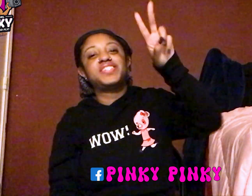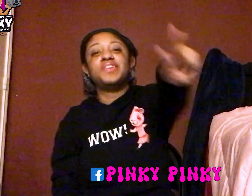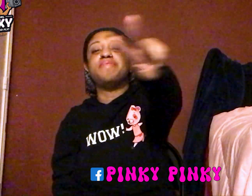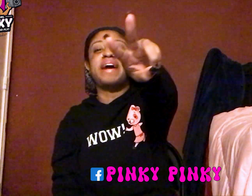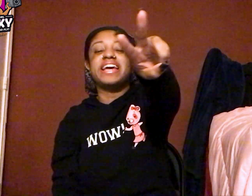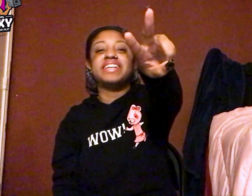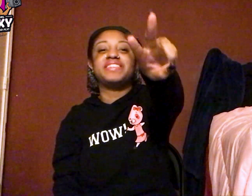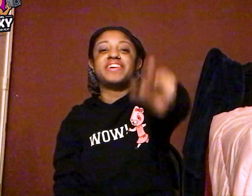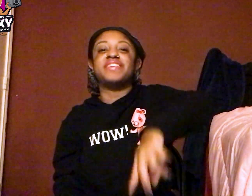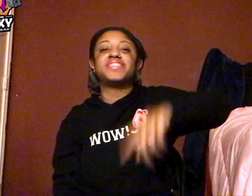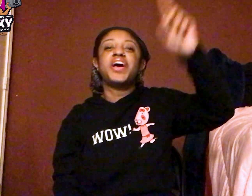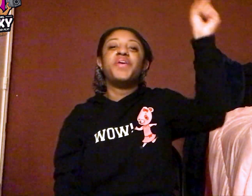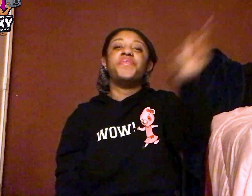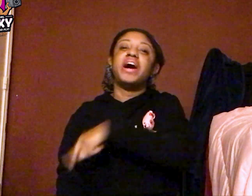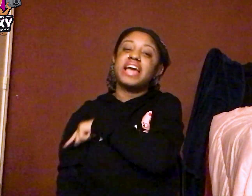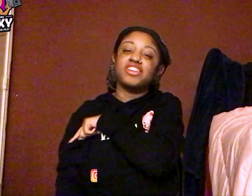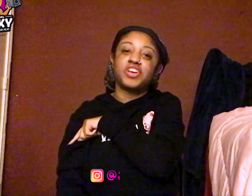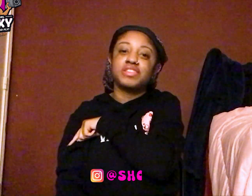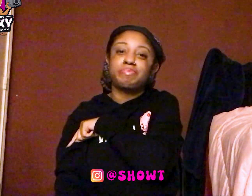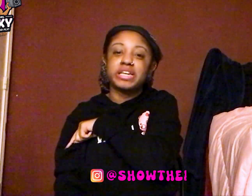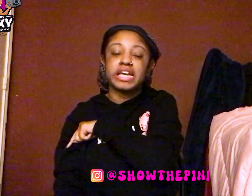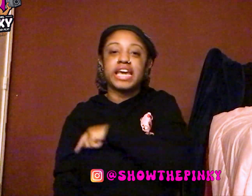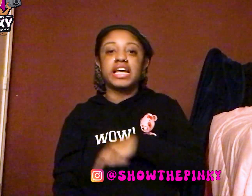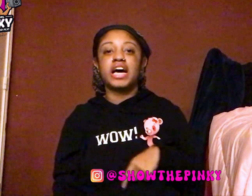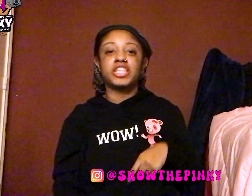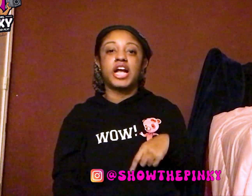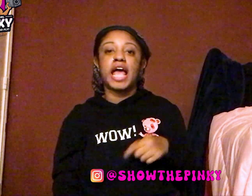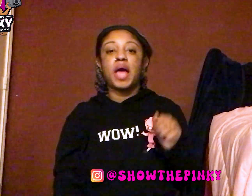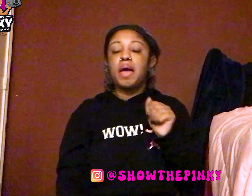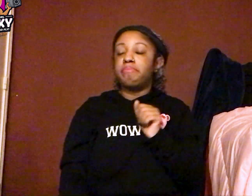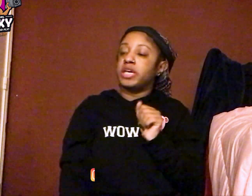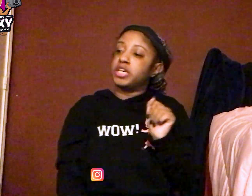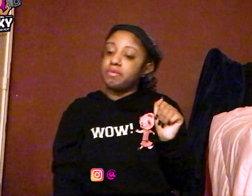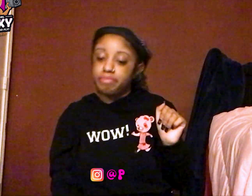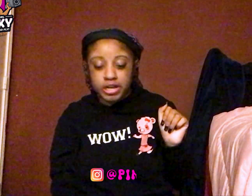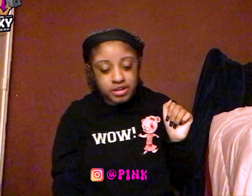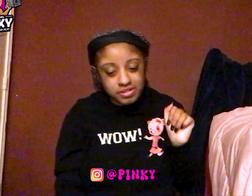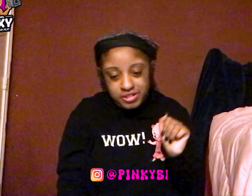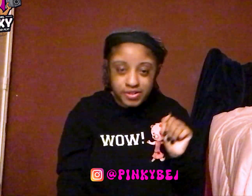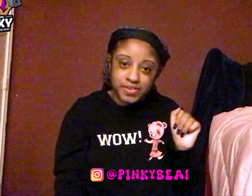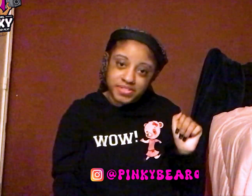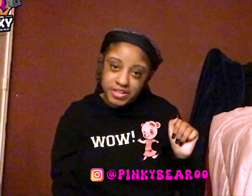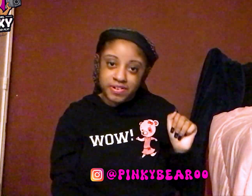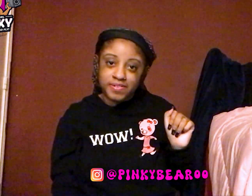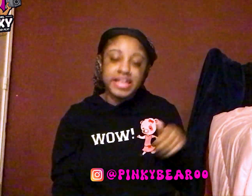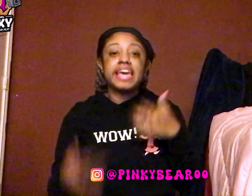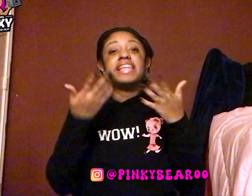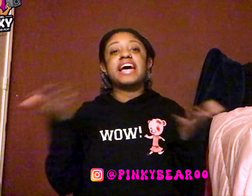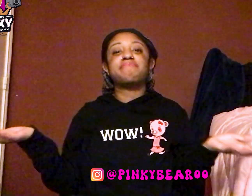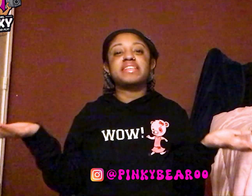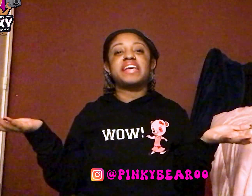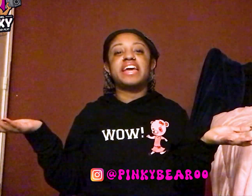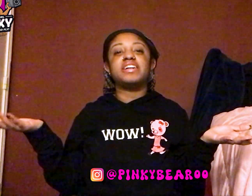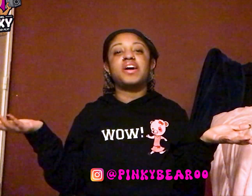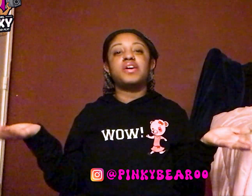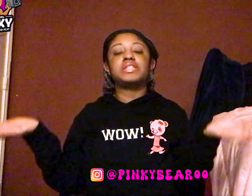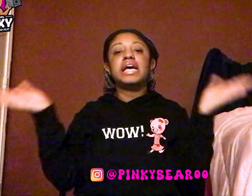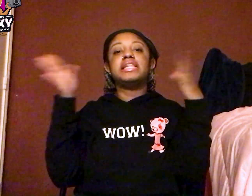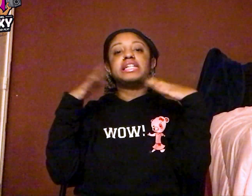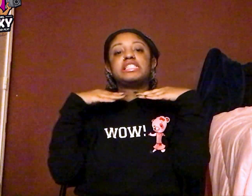of my Instagrams, one at Show the Pinky and the other at PinkyBear00. And like my saying goes, let's